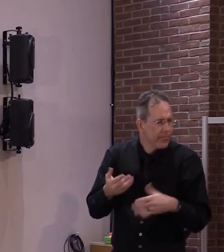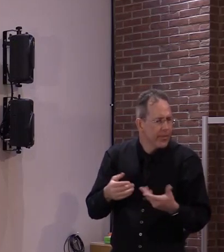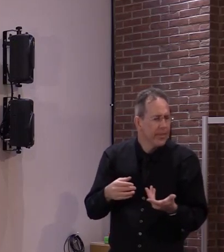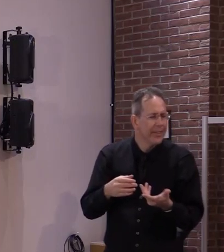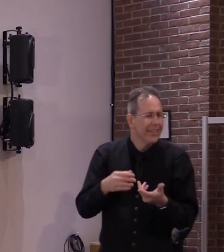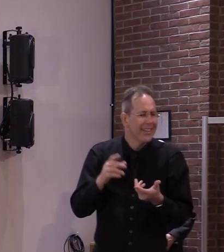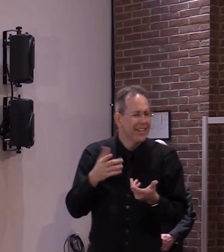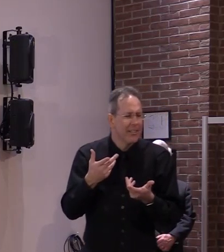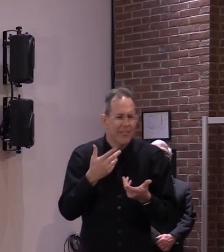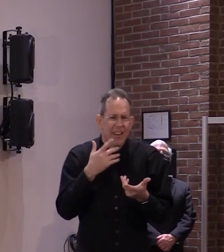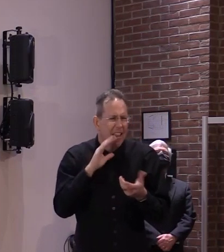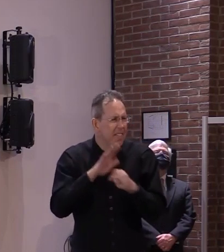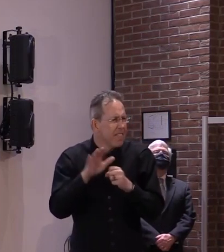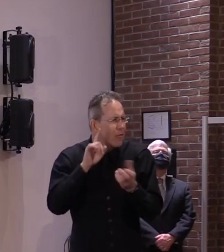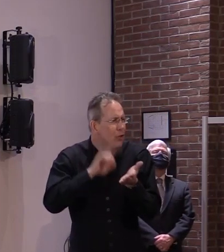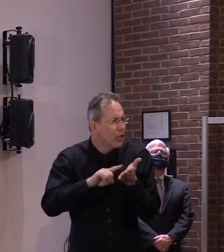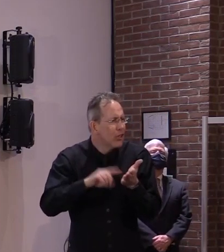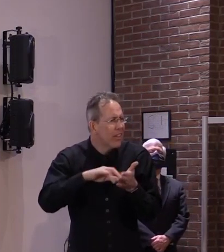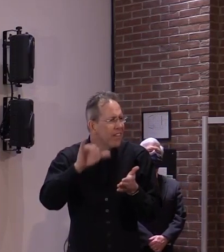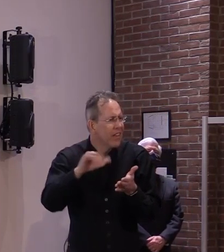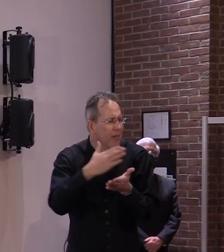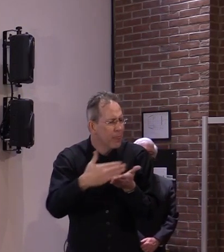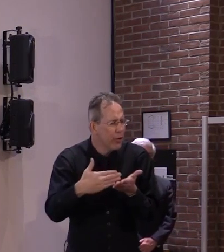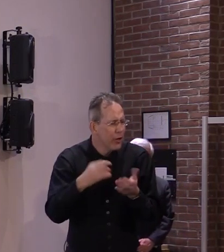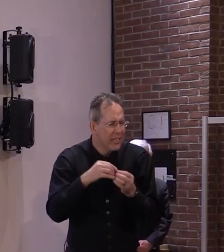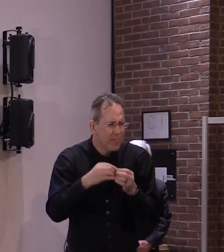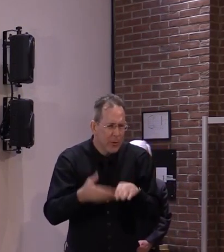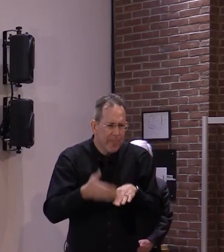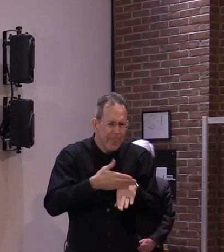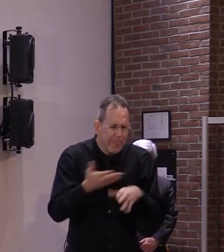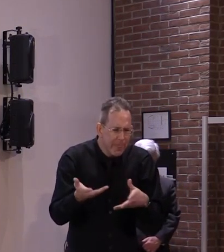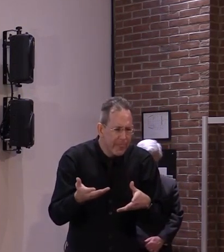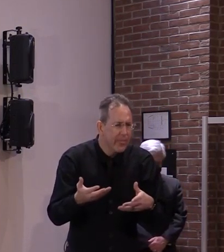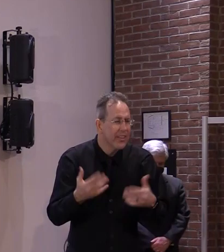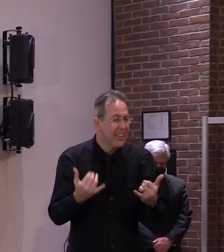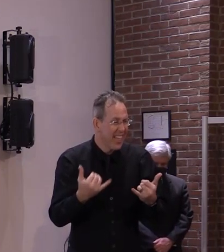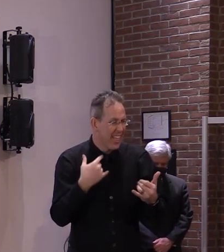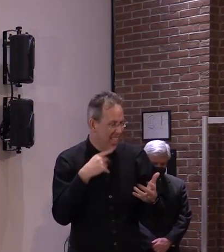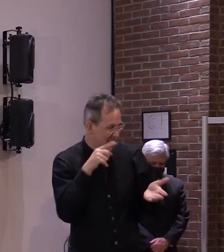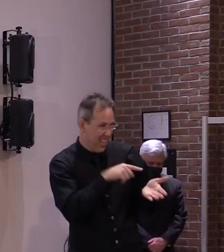was to come up with a different weighting system. And they've done that based on some